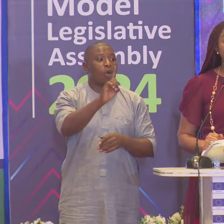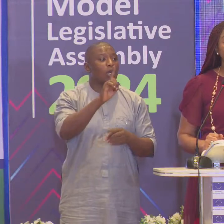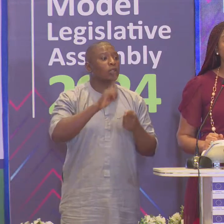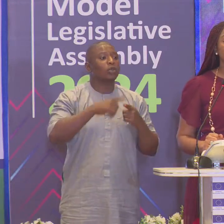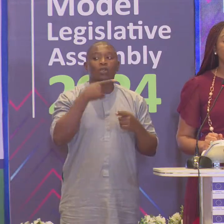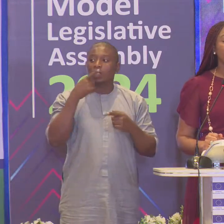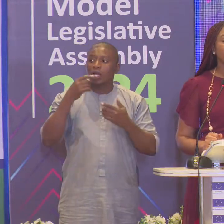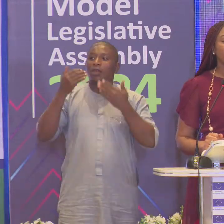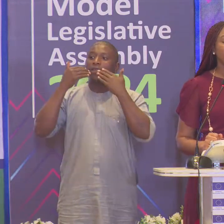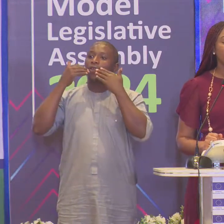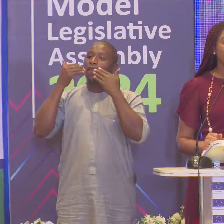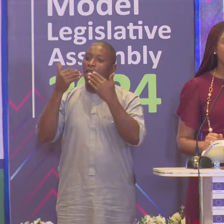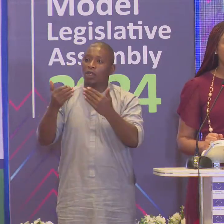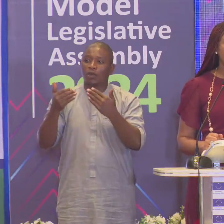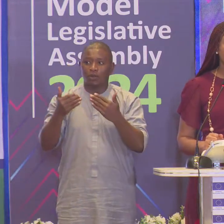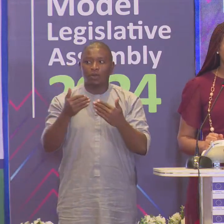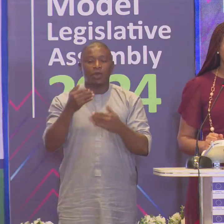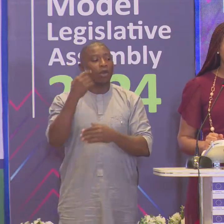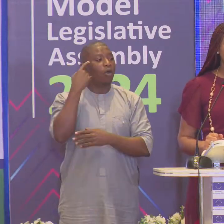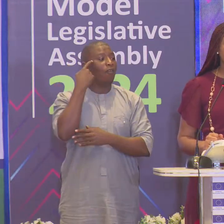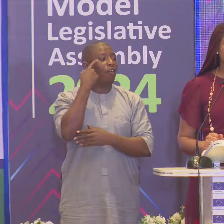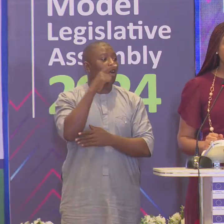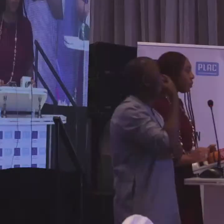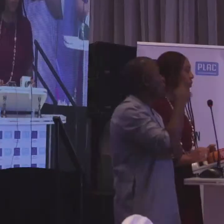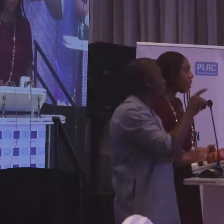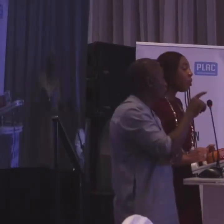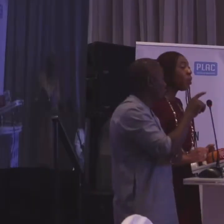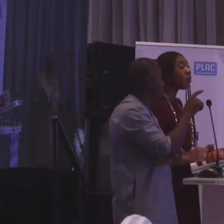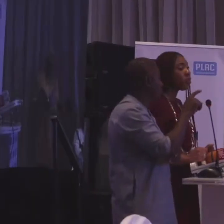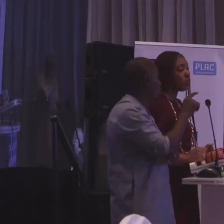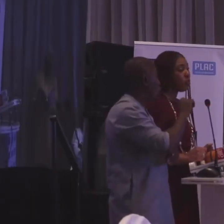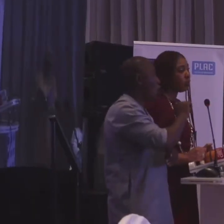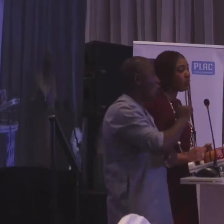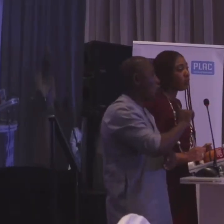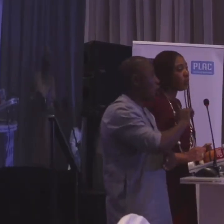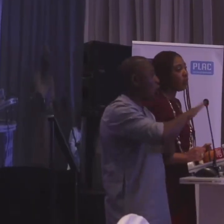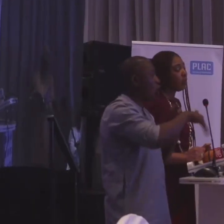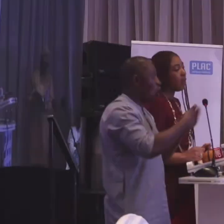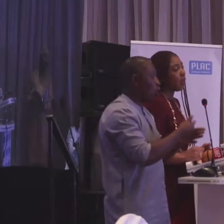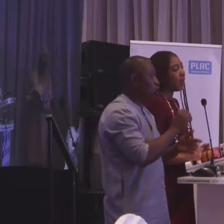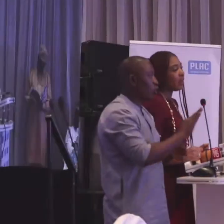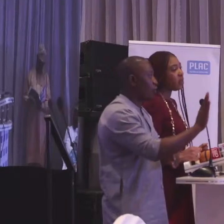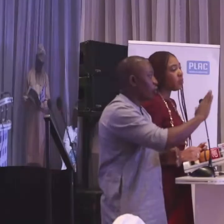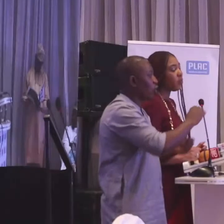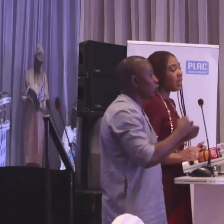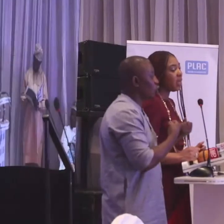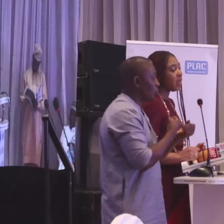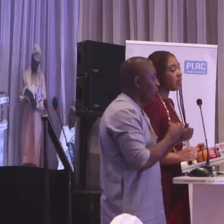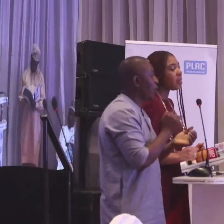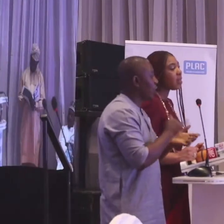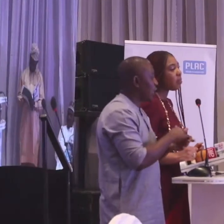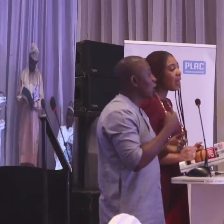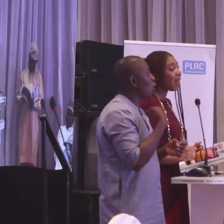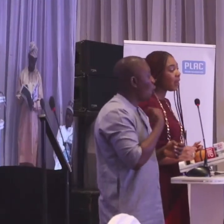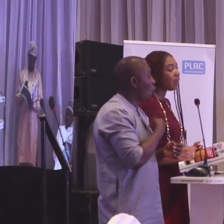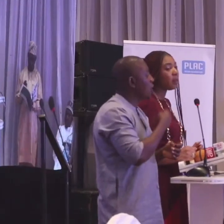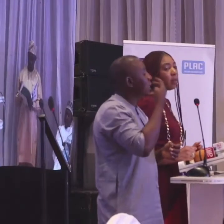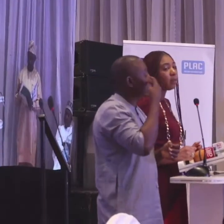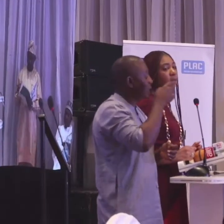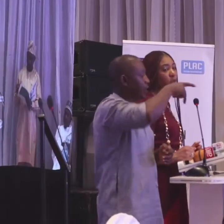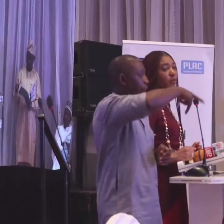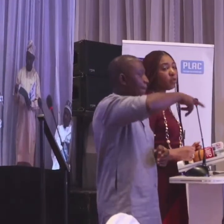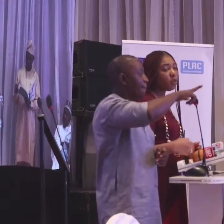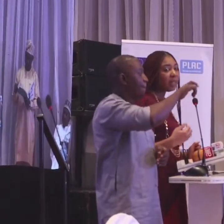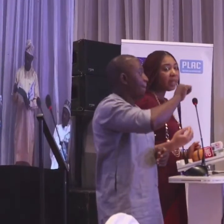you for all of the support that we see Plac sort